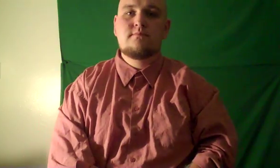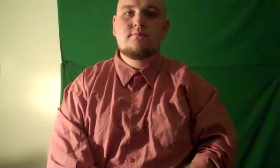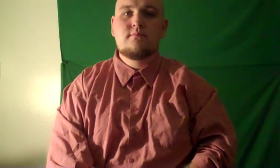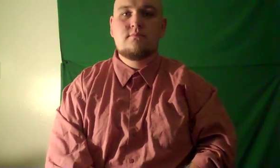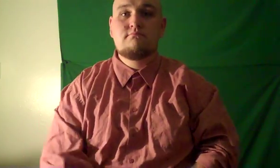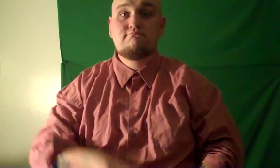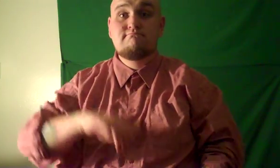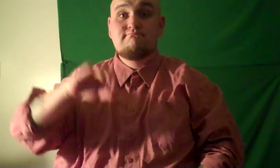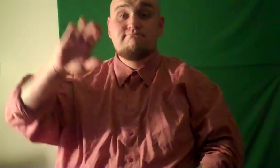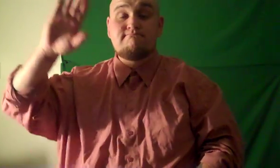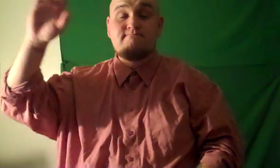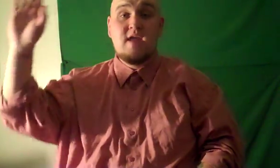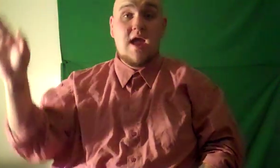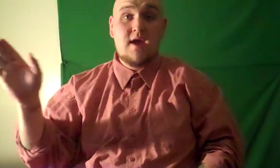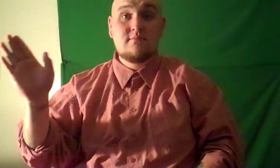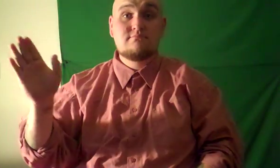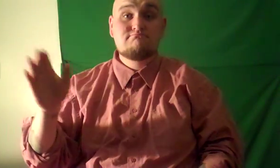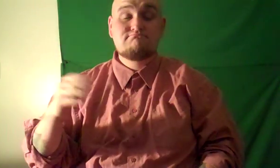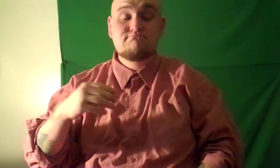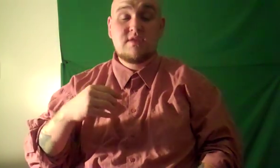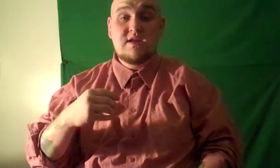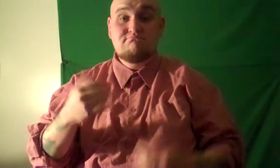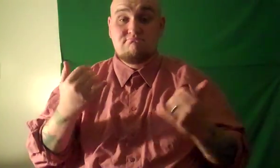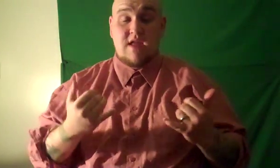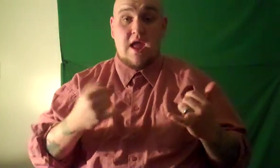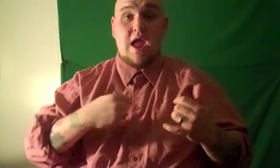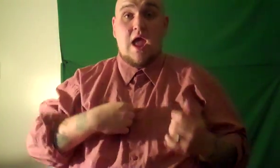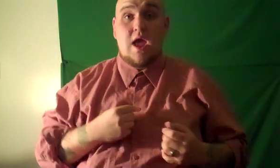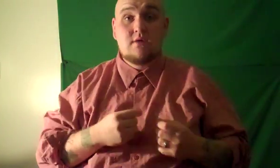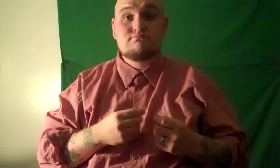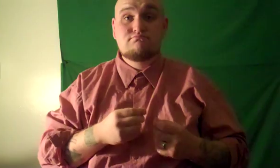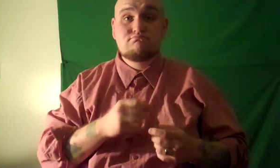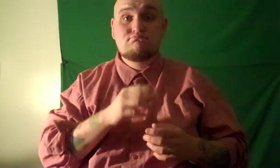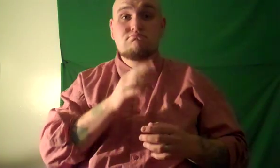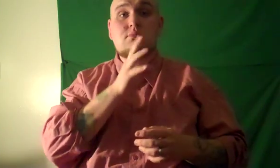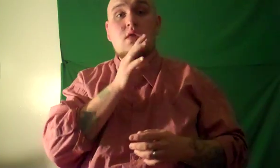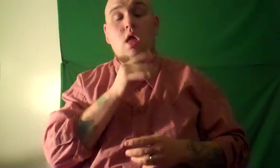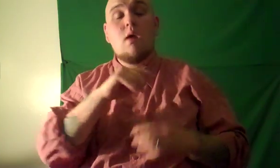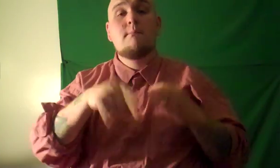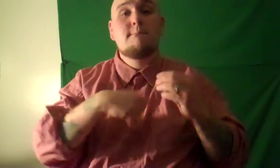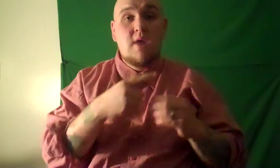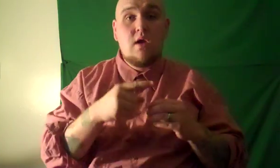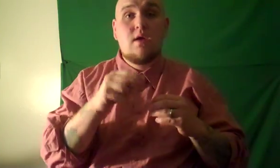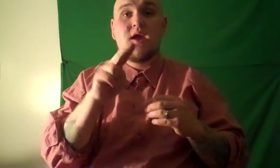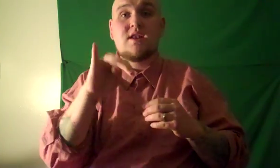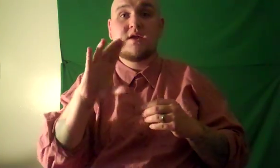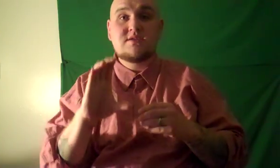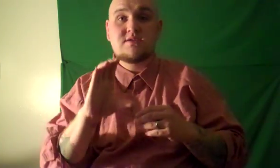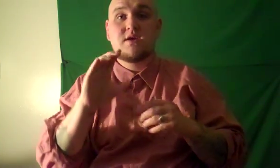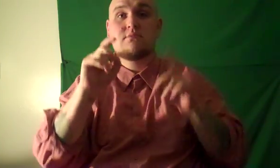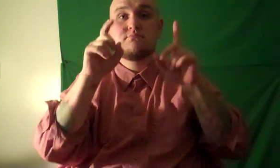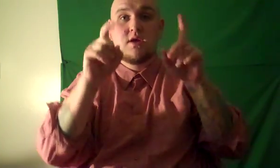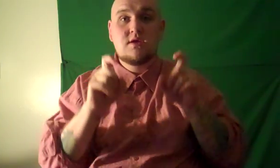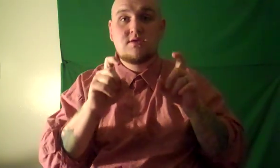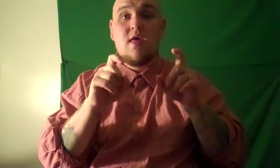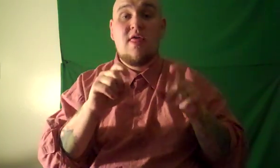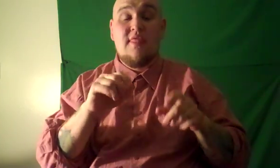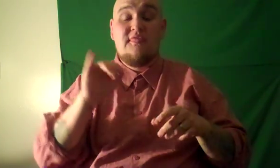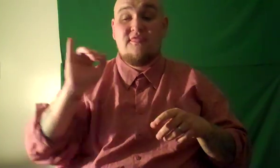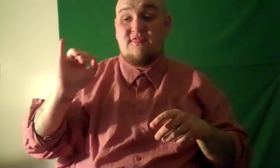Hi everybody, today I'm going to talk to you about the NIC test, which is the newest test that's offered by the Registry of Interpreters for the